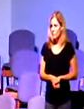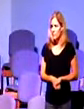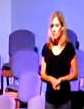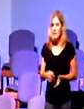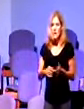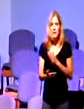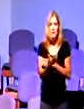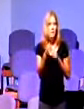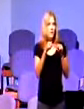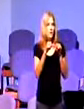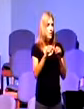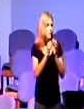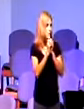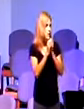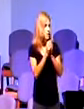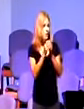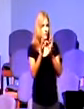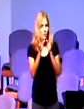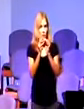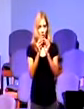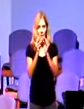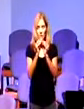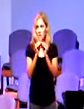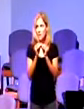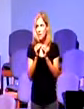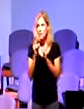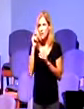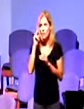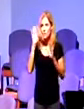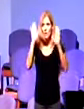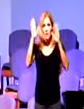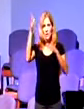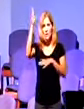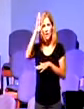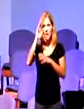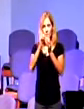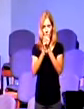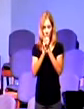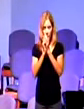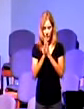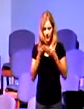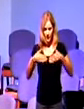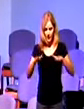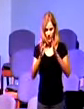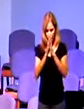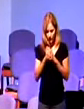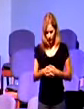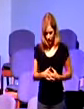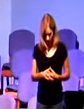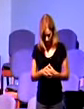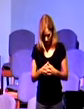This time we're going to continue in our worship service and look to our great God in prayer. Let's pray.